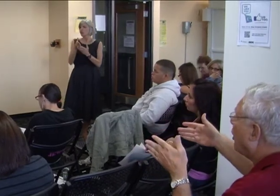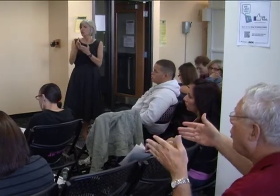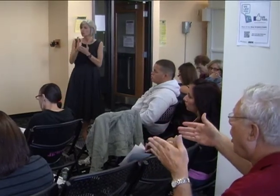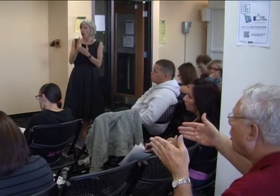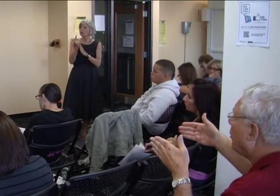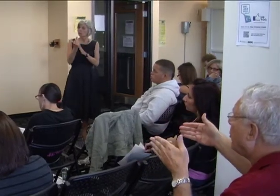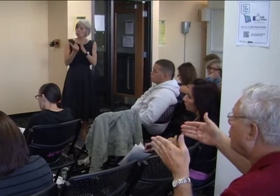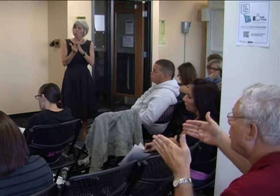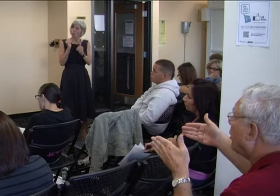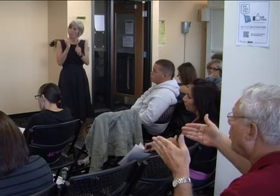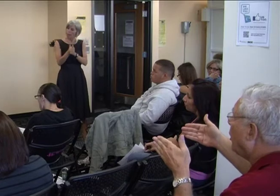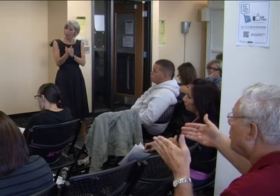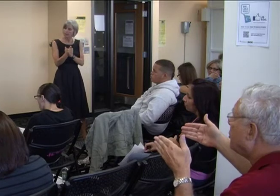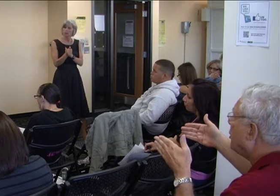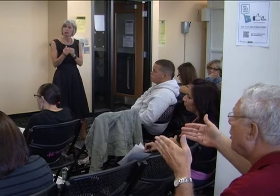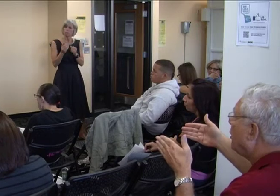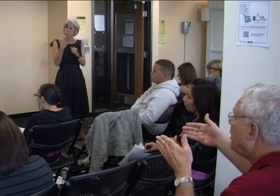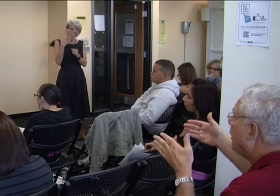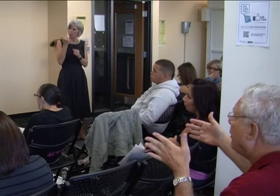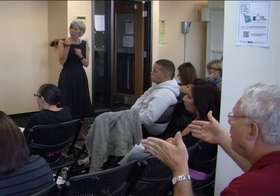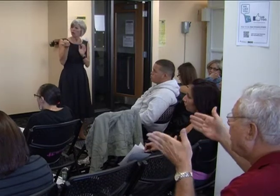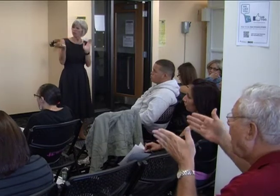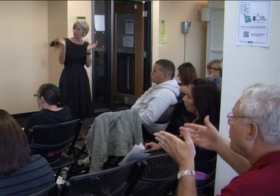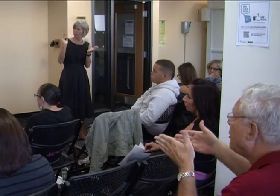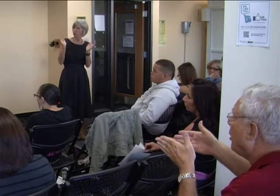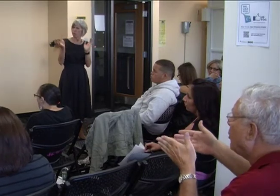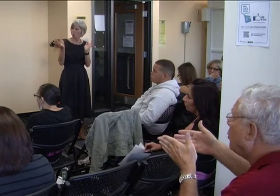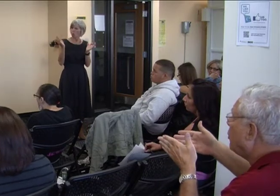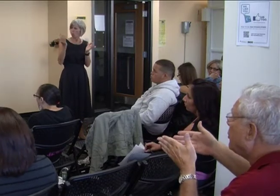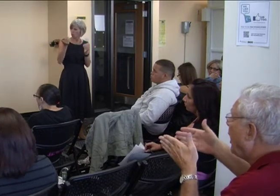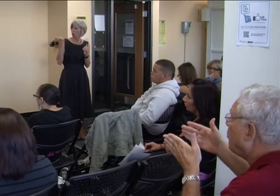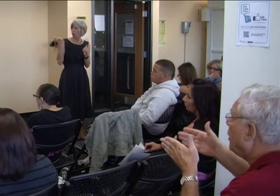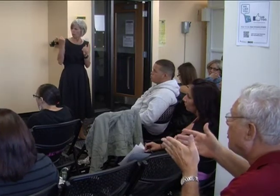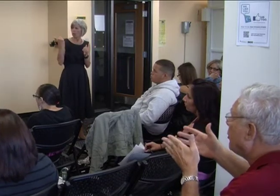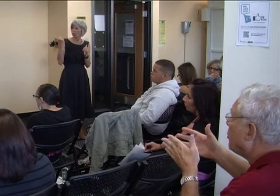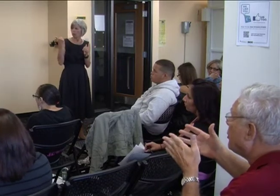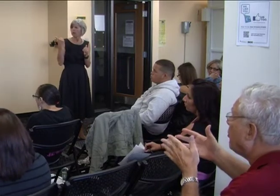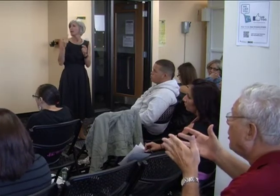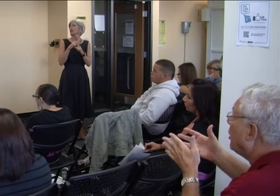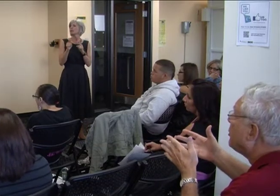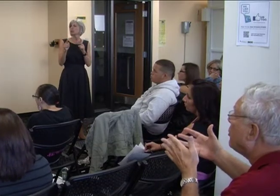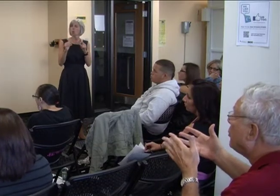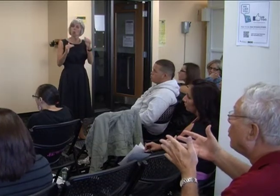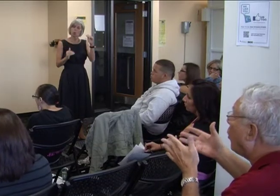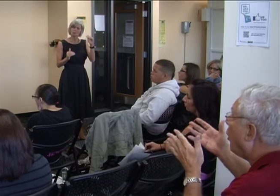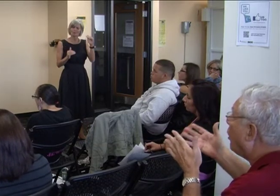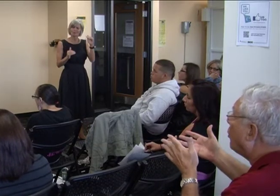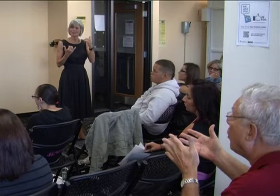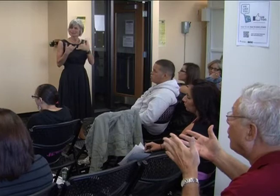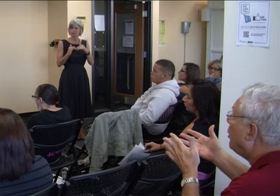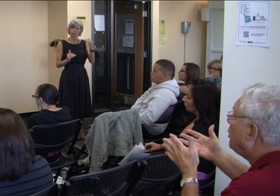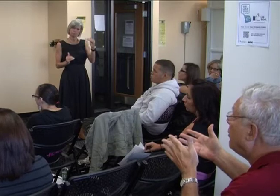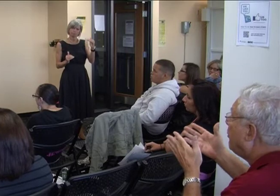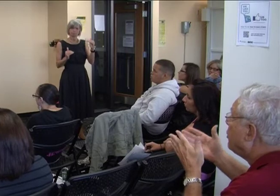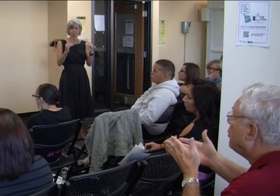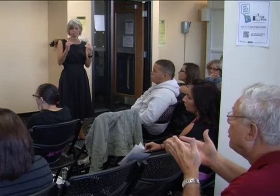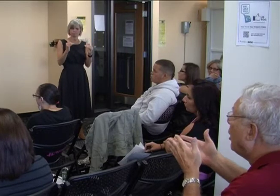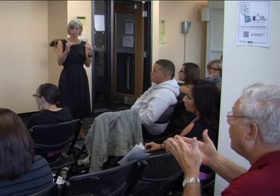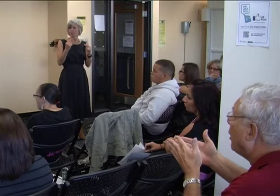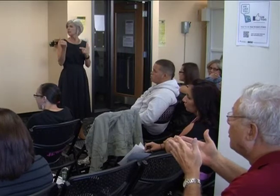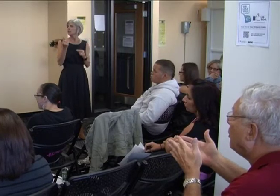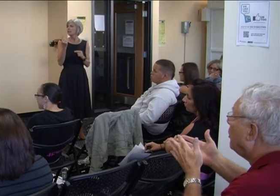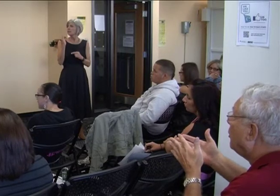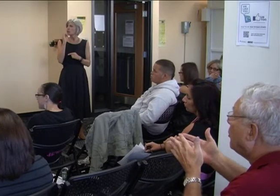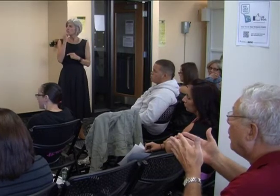There's more equality of opportunity than there was. Yet the gap is not reduced. Okay. That means that there's something essentially wrong or